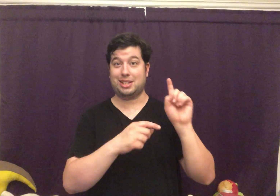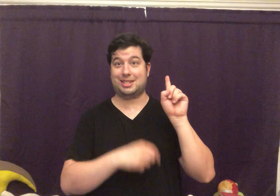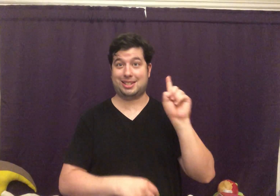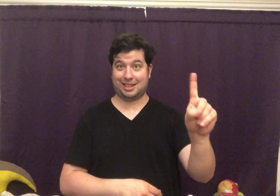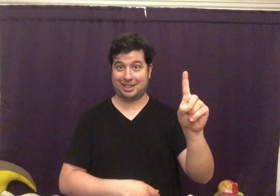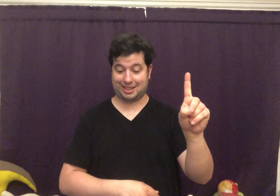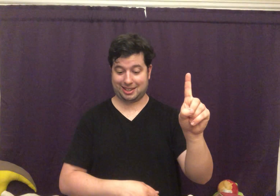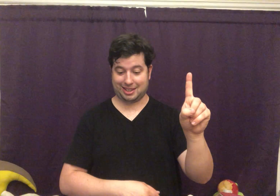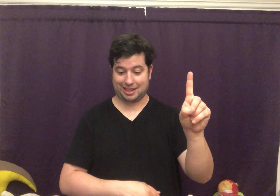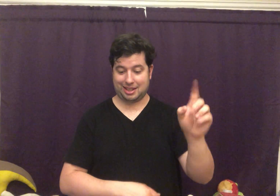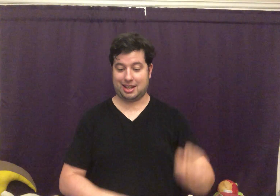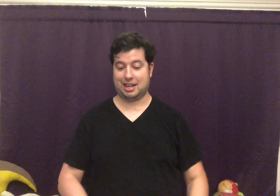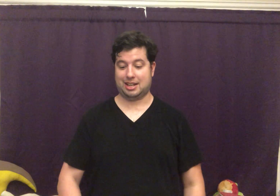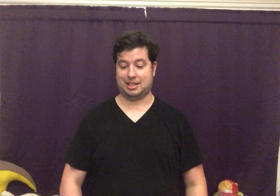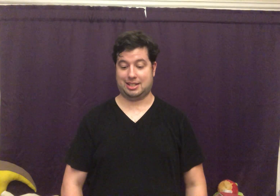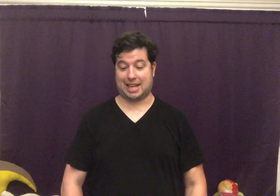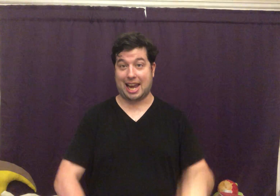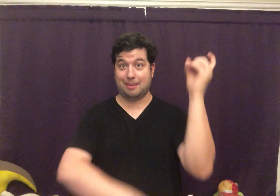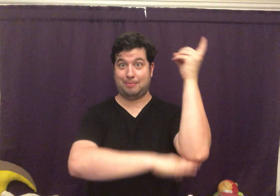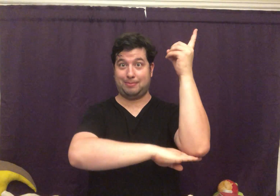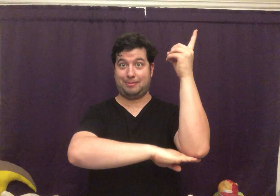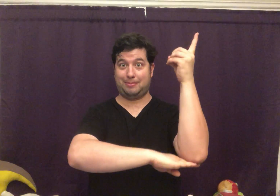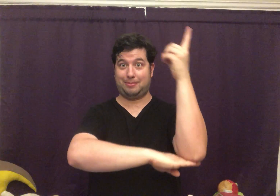once, day,